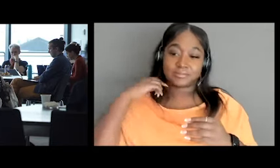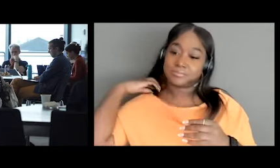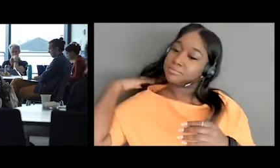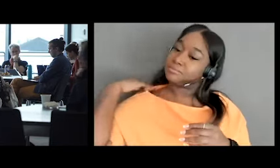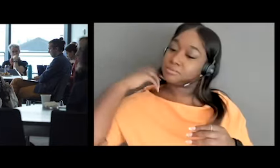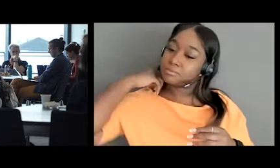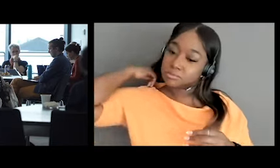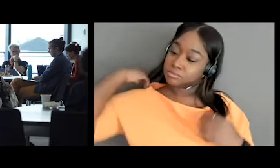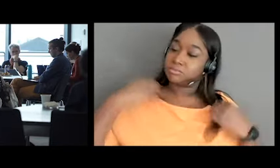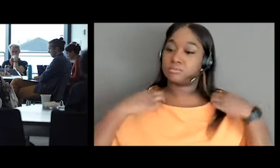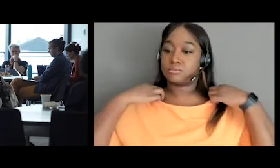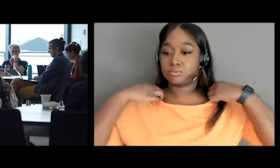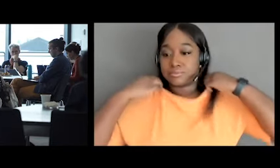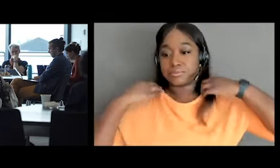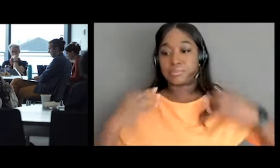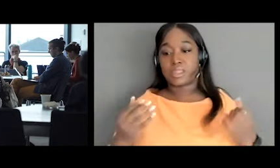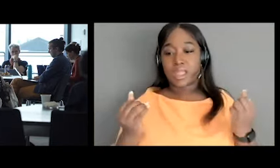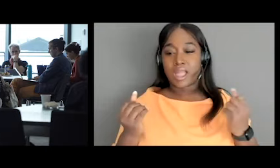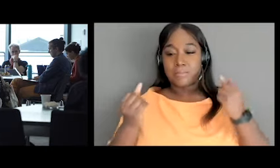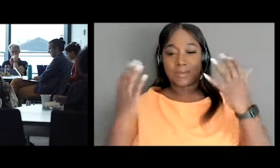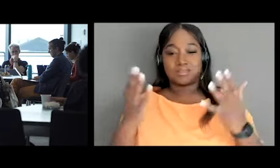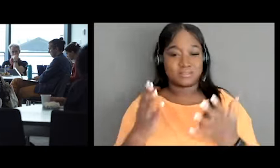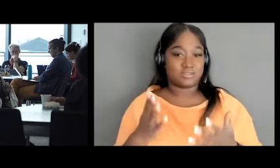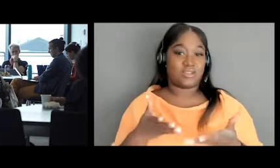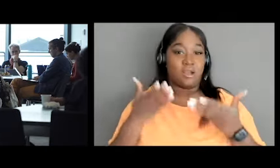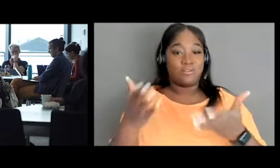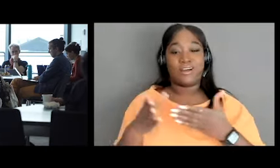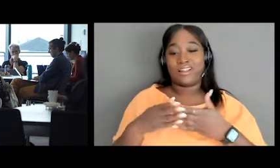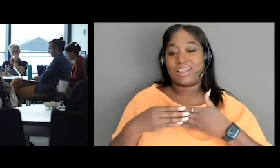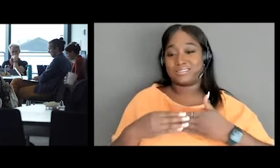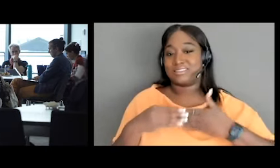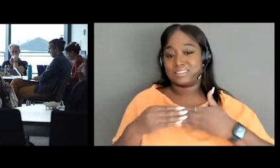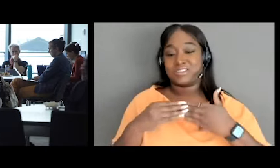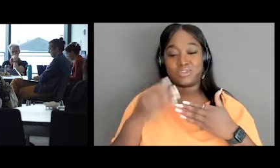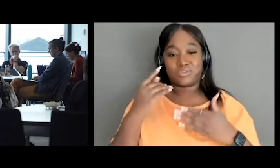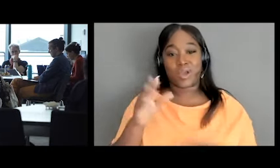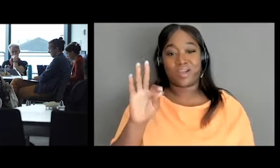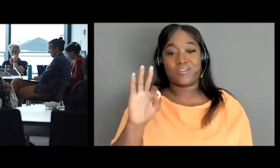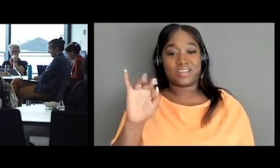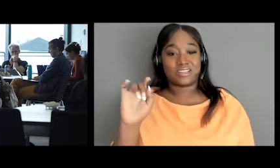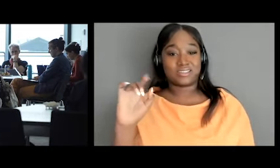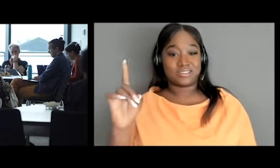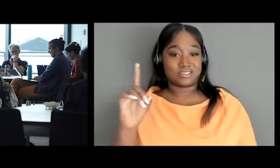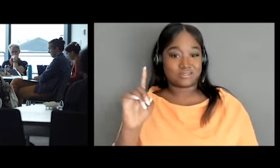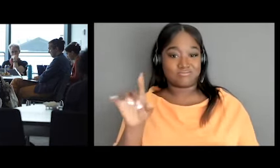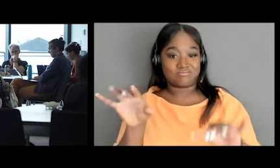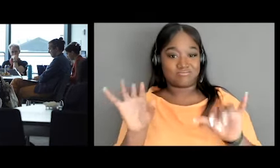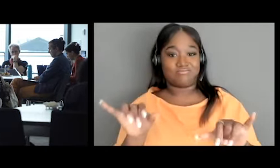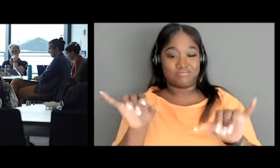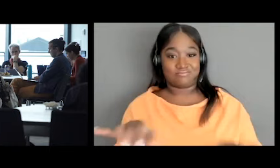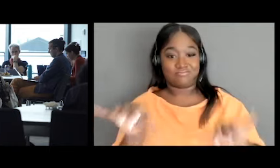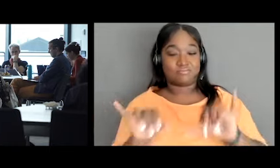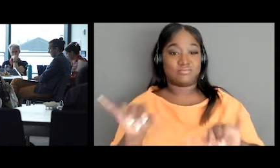is fixed routing. So for instance, there used to be a program, and I don't know if it still